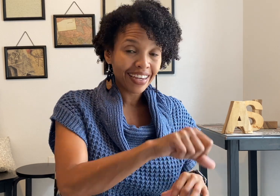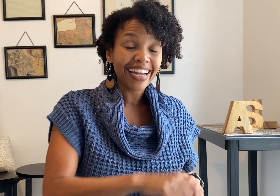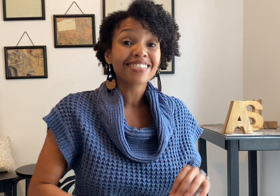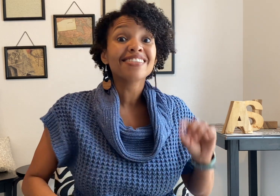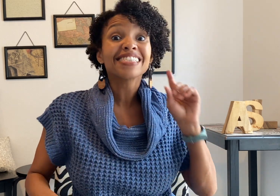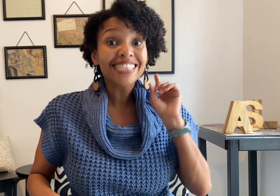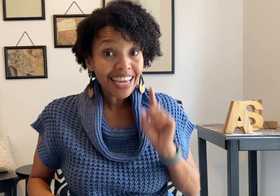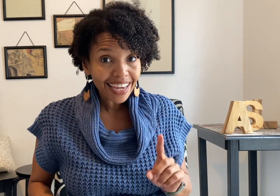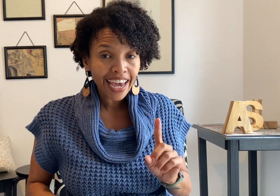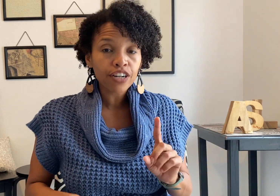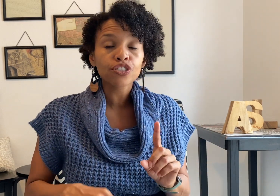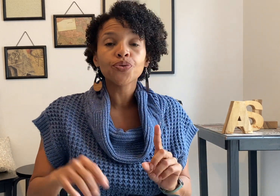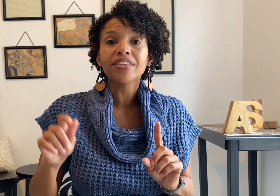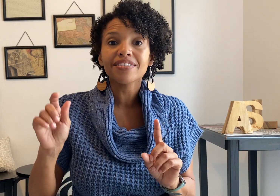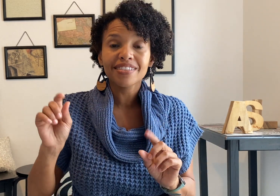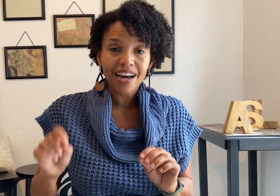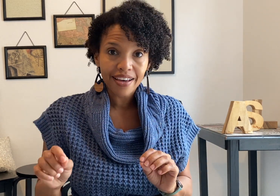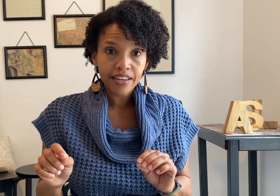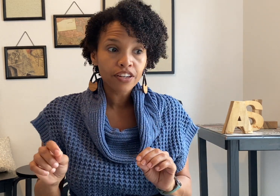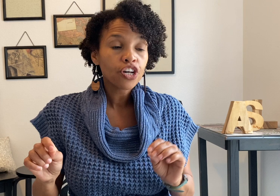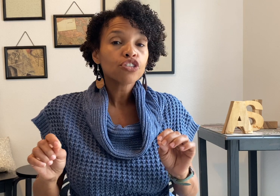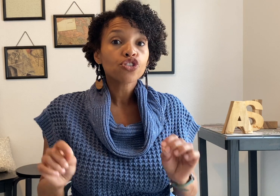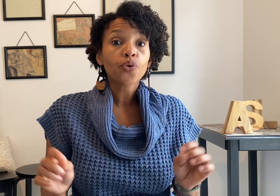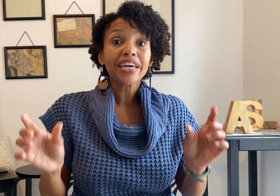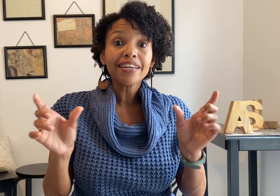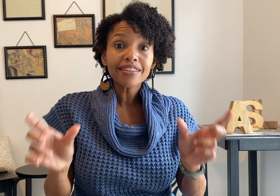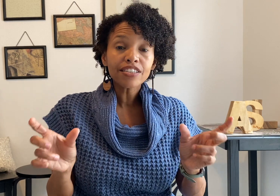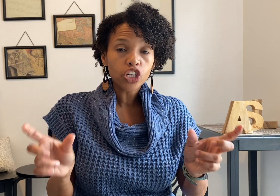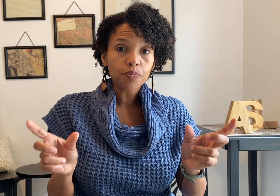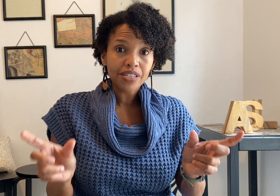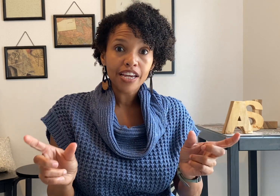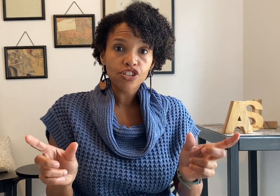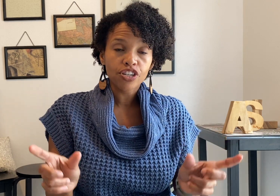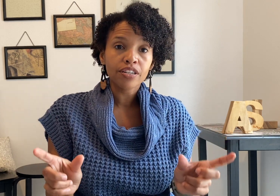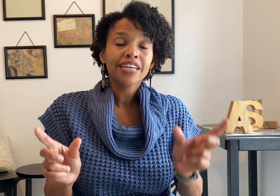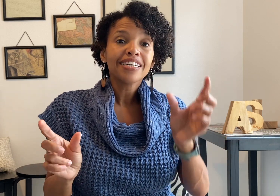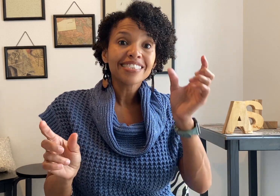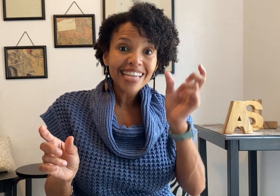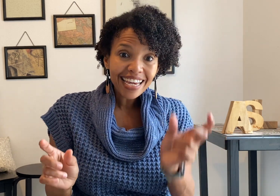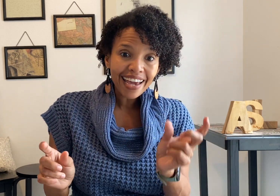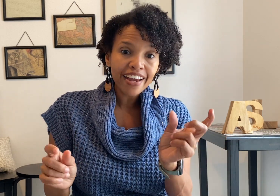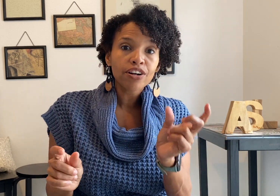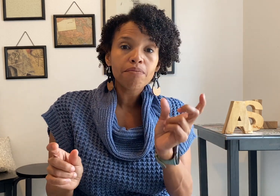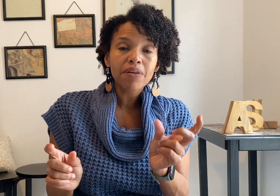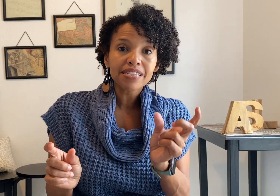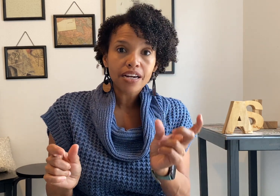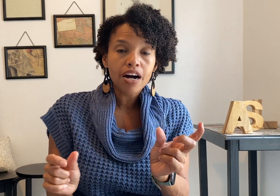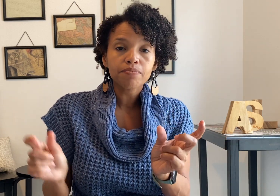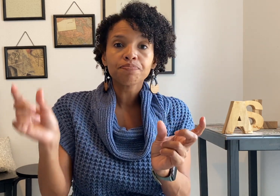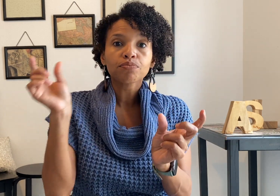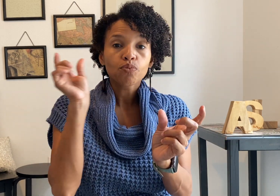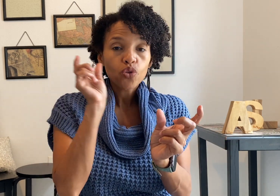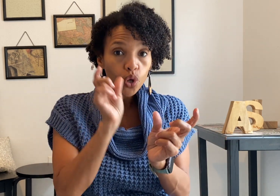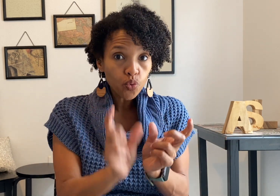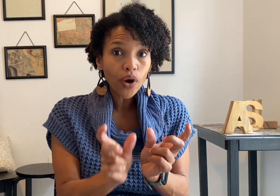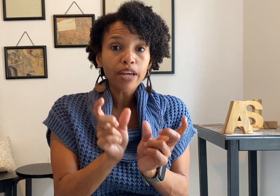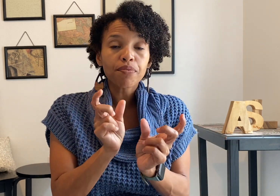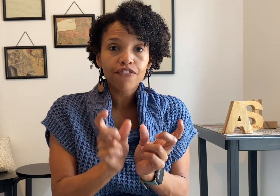It's the daycare doing the denying. So in the interpretation, daycare must come right